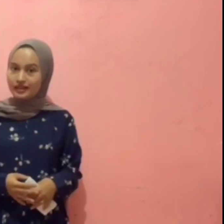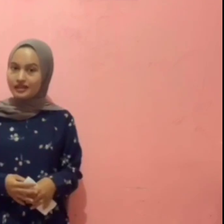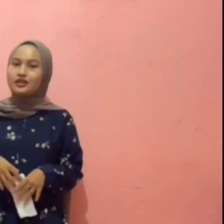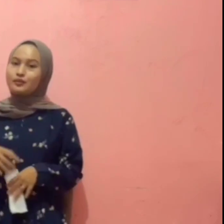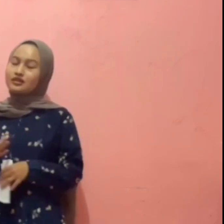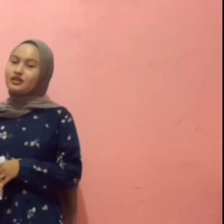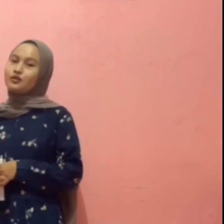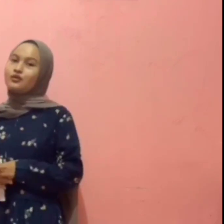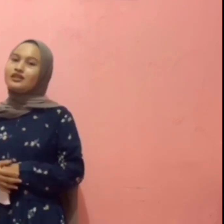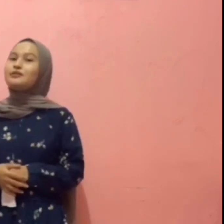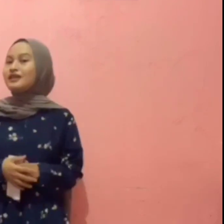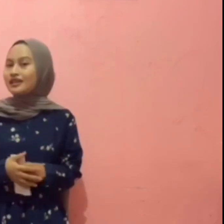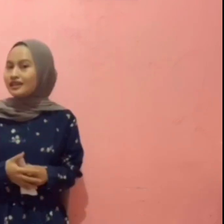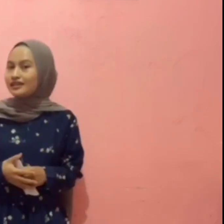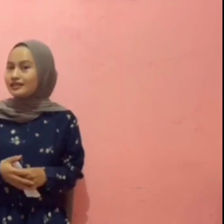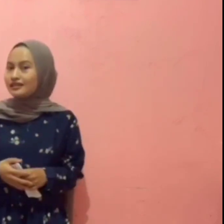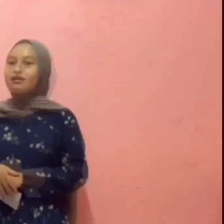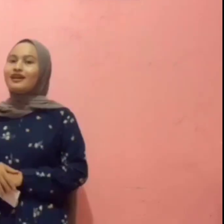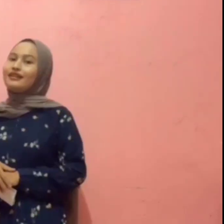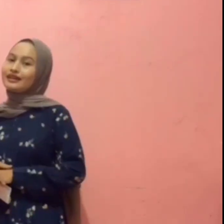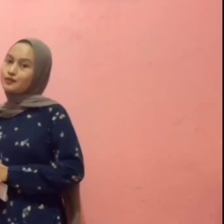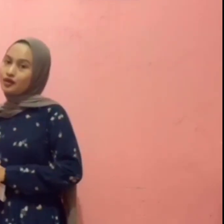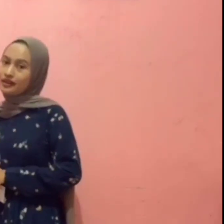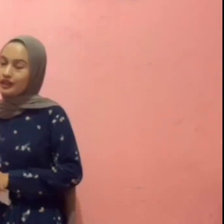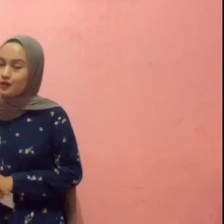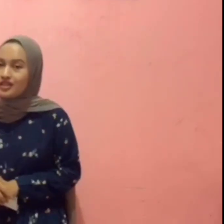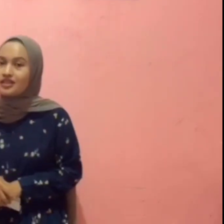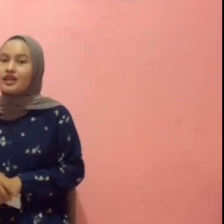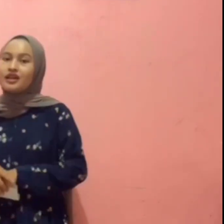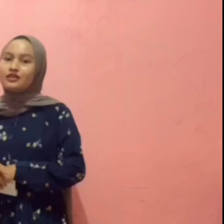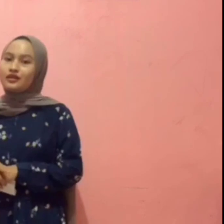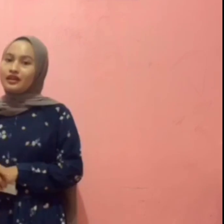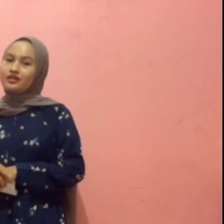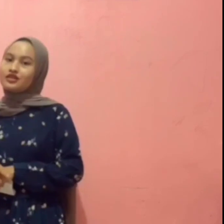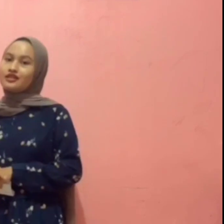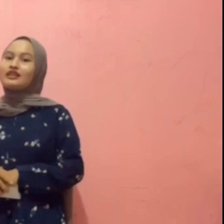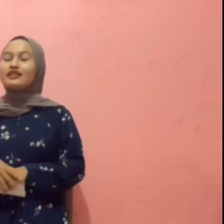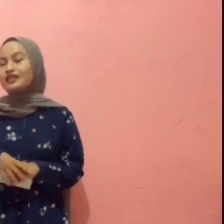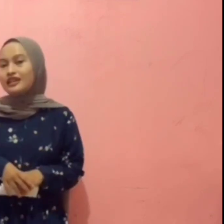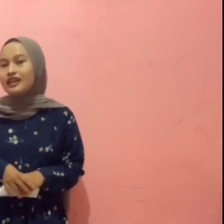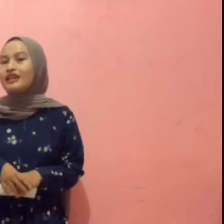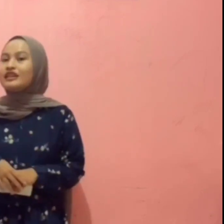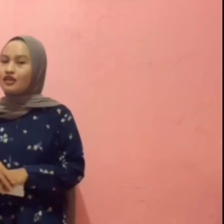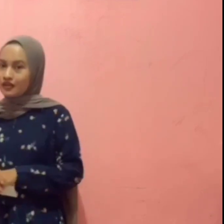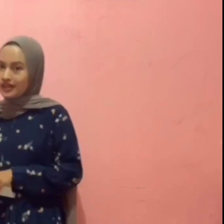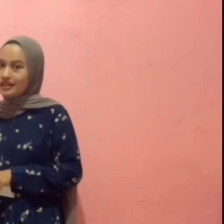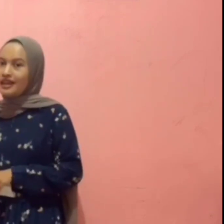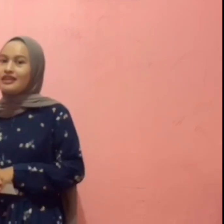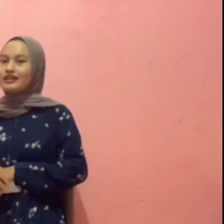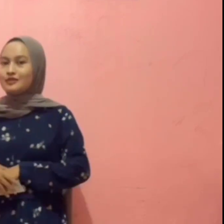with the person who is speaking. Unlike a spoken language, you cannot just listening and ignoring the